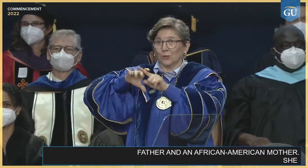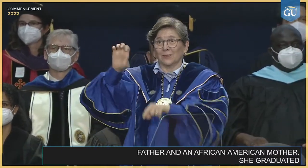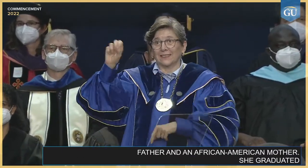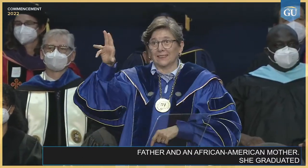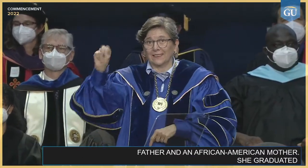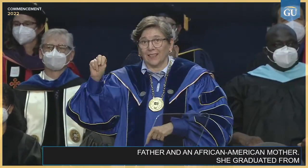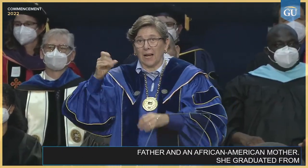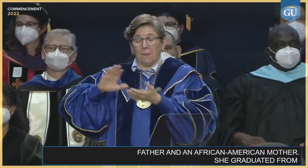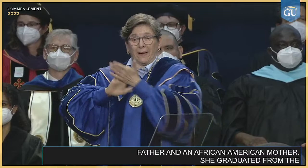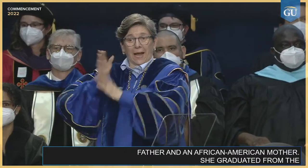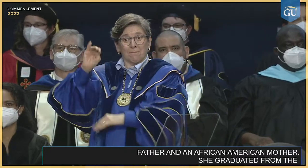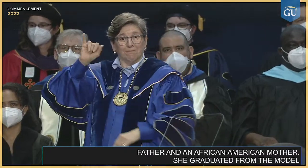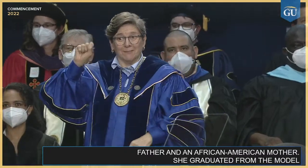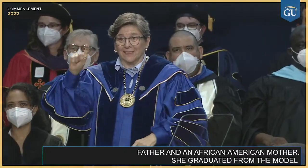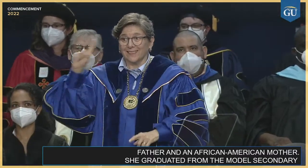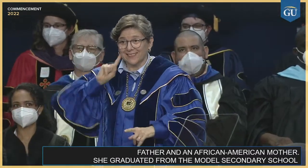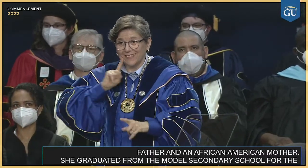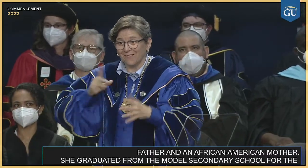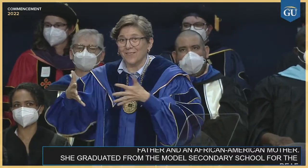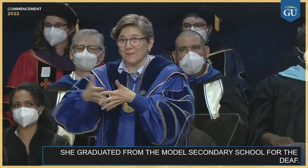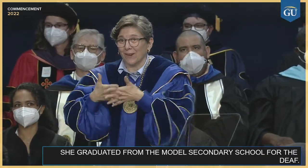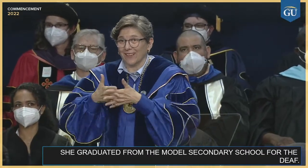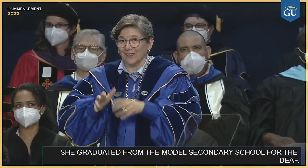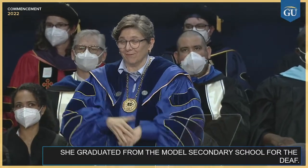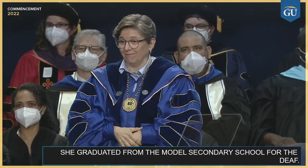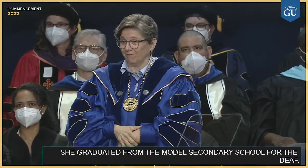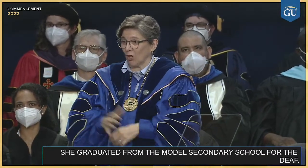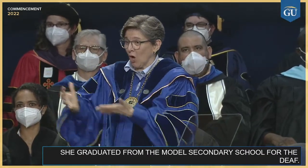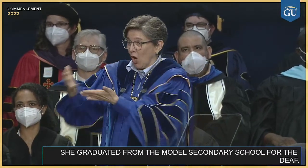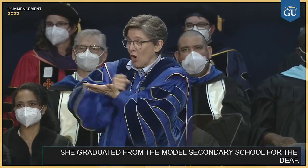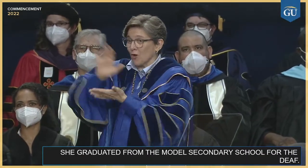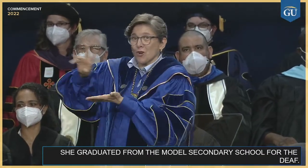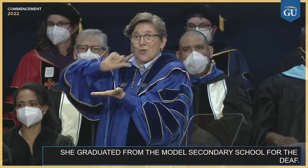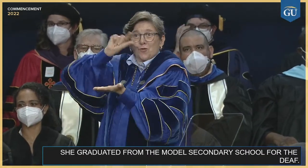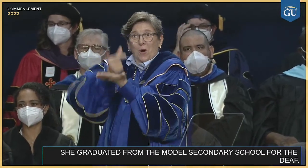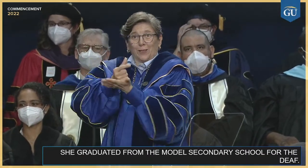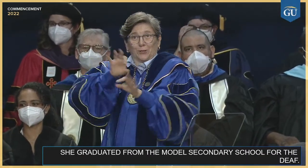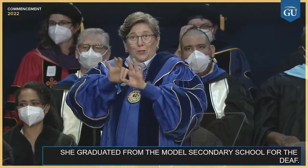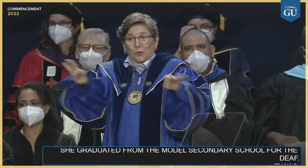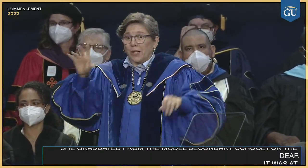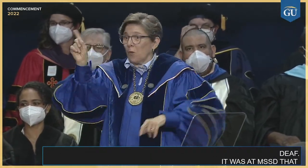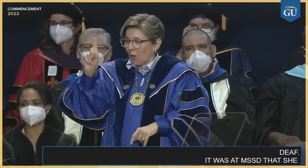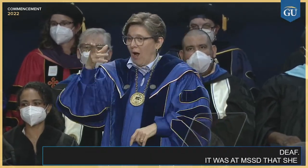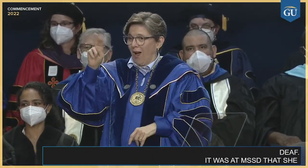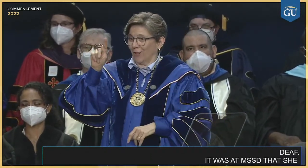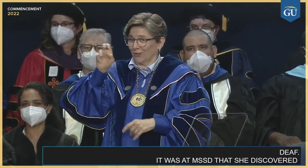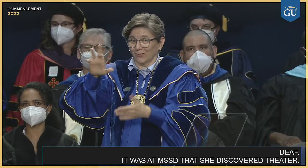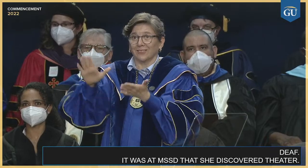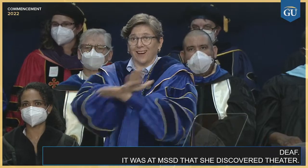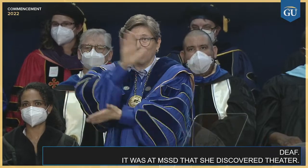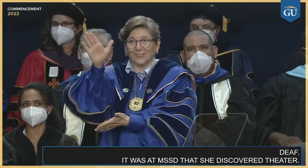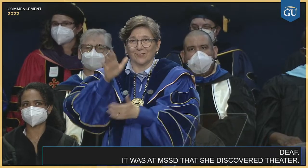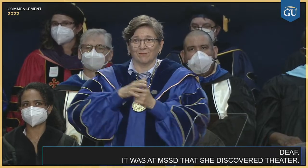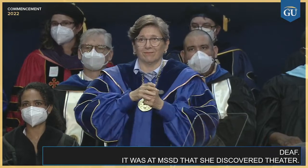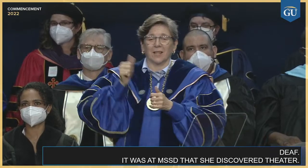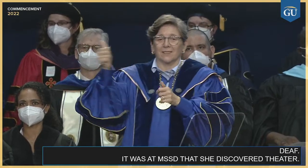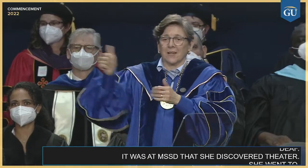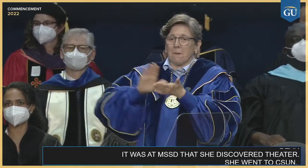and it was at MSSD that she discovered theater. She went on to CSUN, became Miss Deaf America, earned her